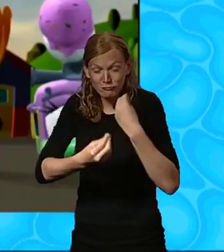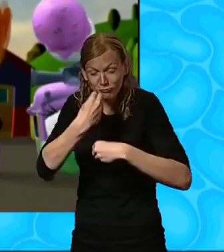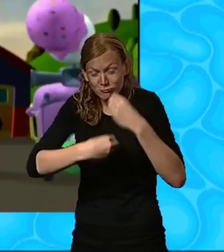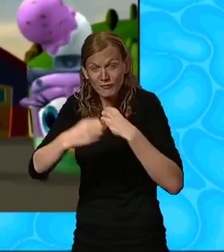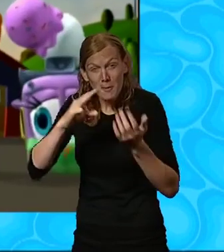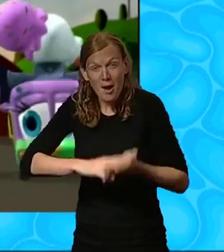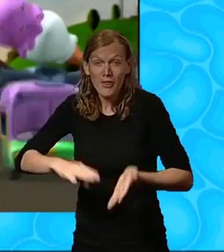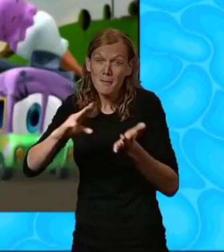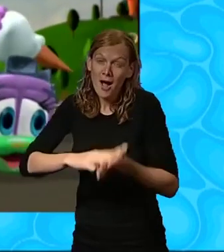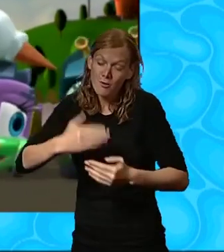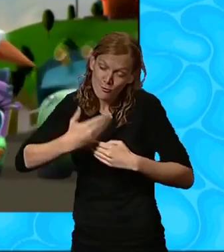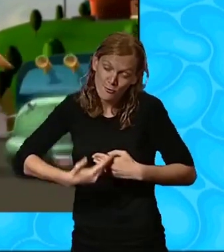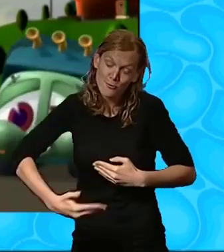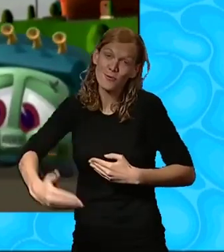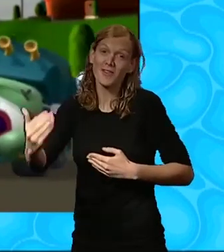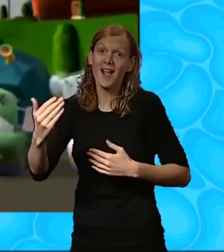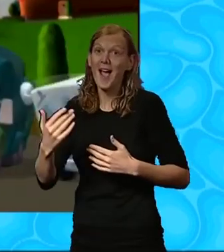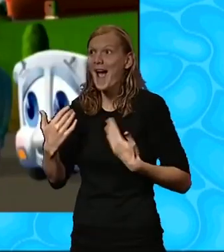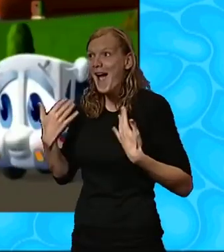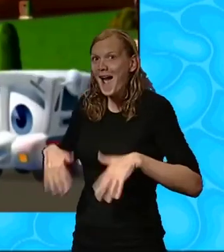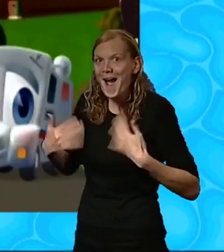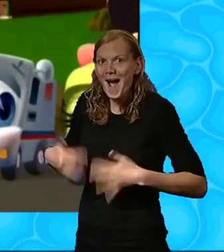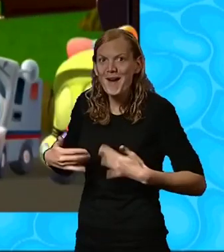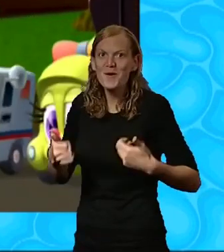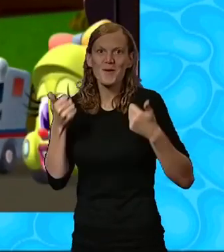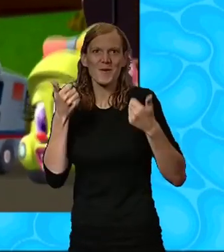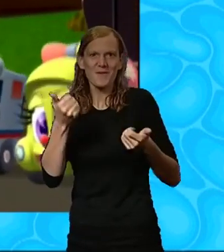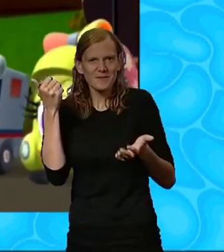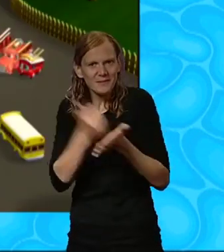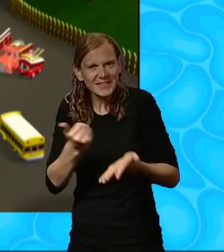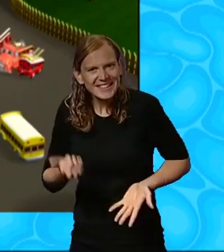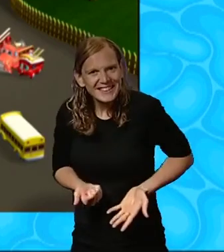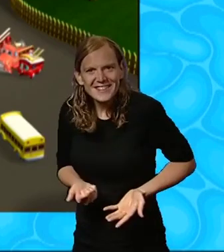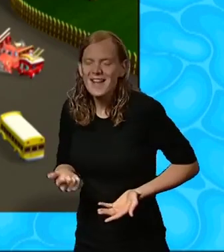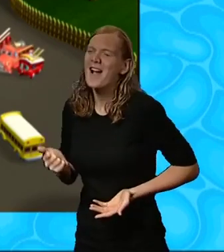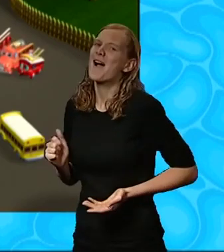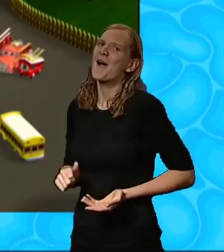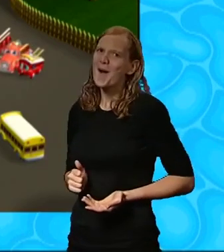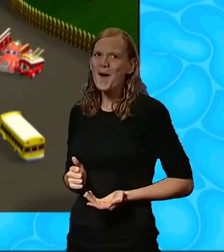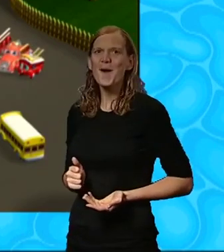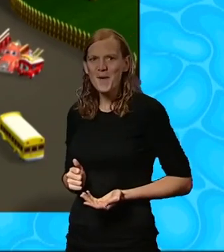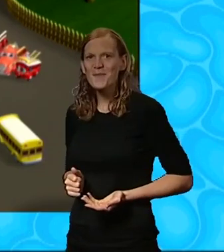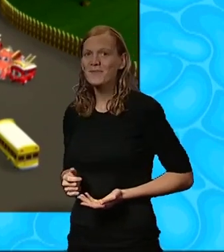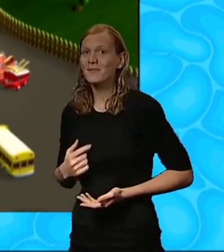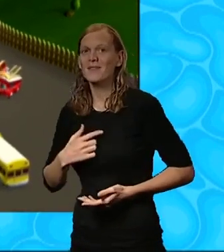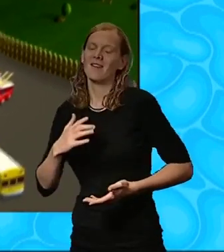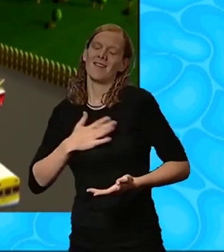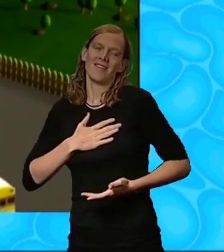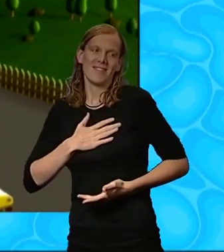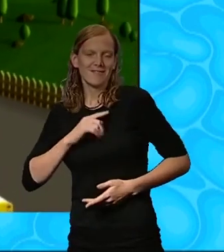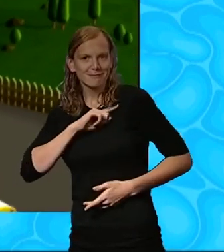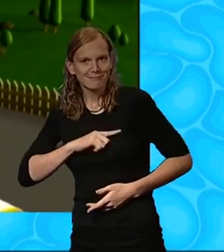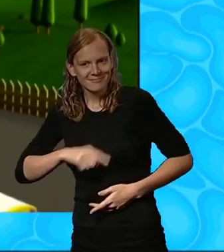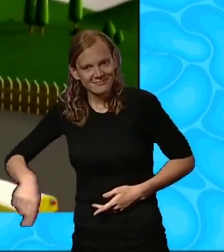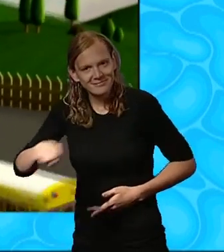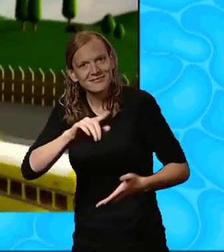months. Wow! Wow! Sounds great! Yeah! I'm glad you all enjoyed the story. But